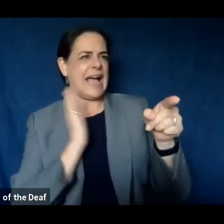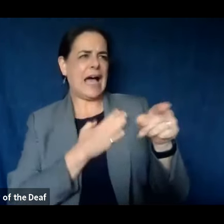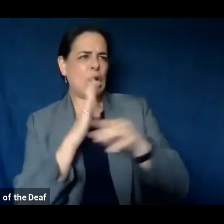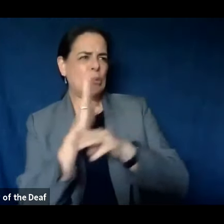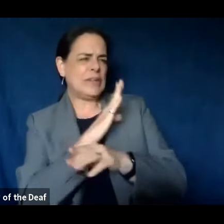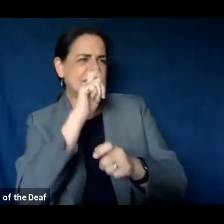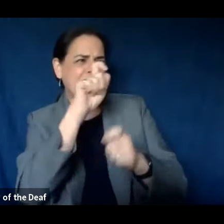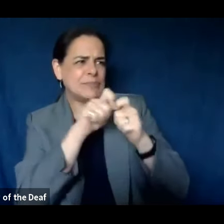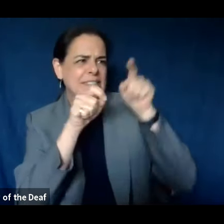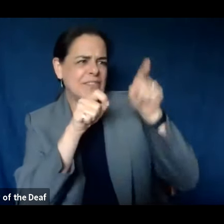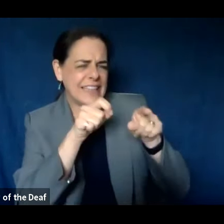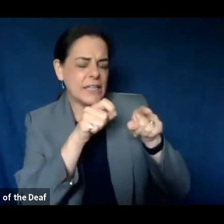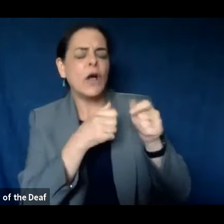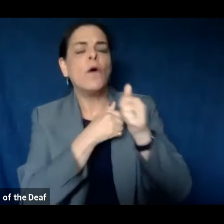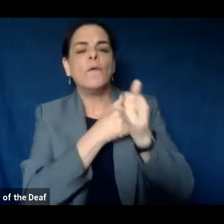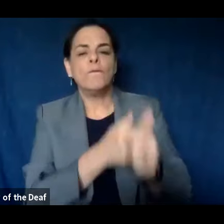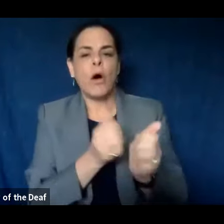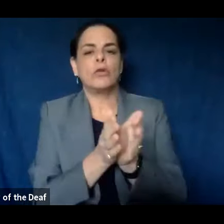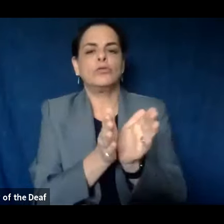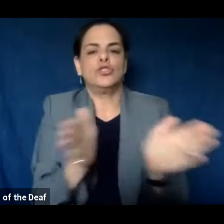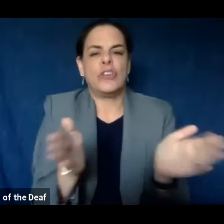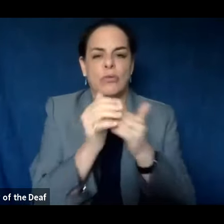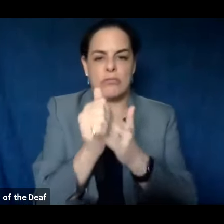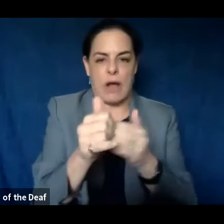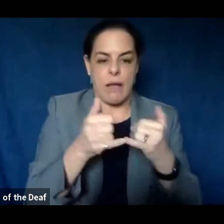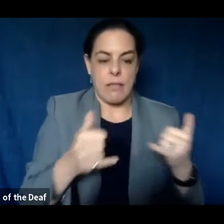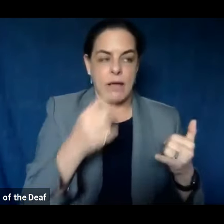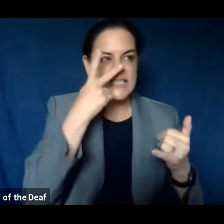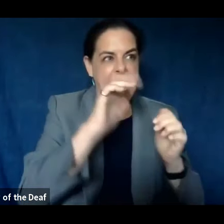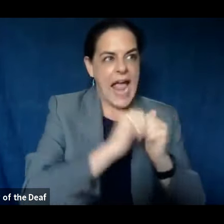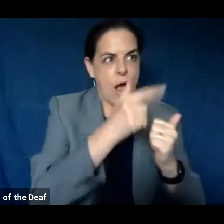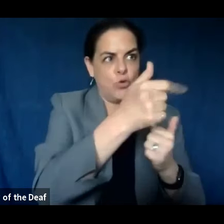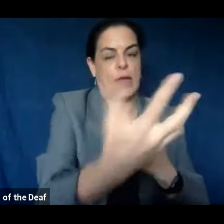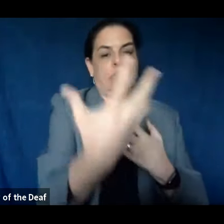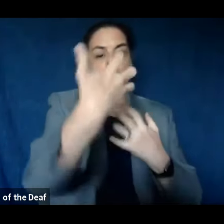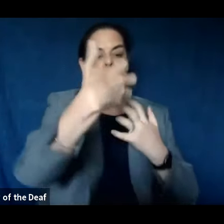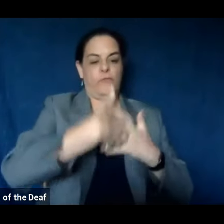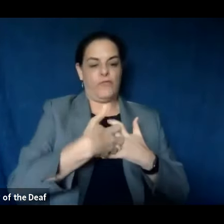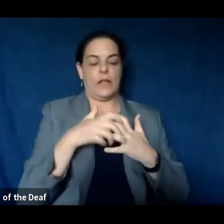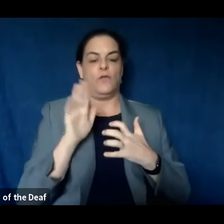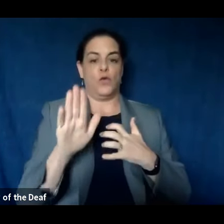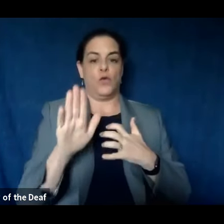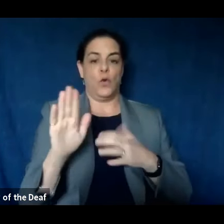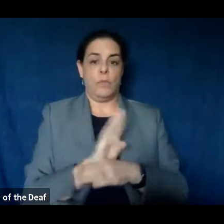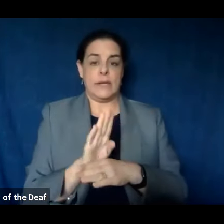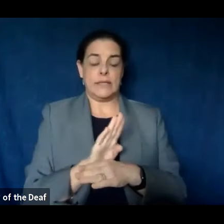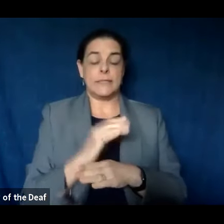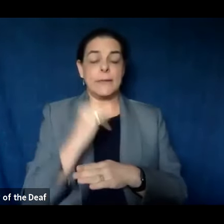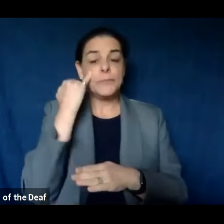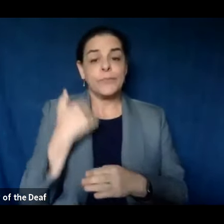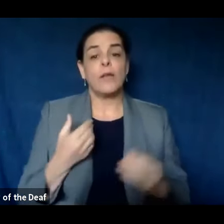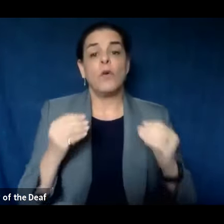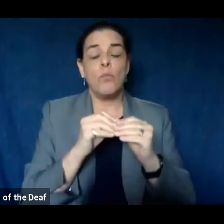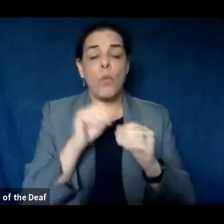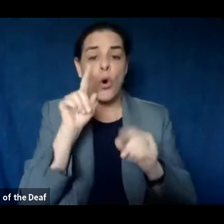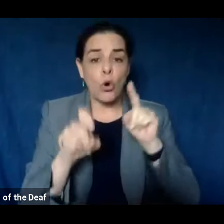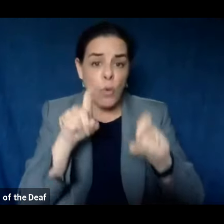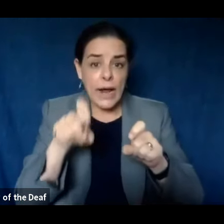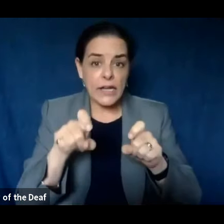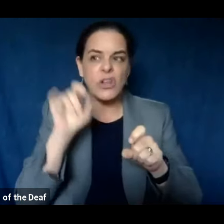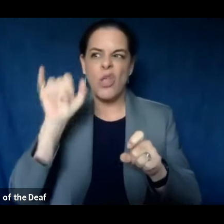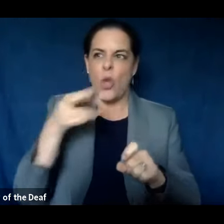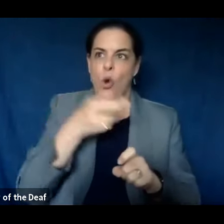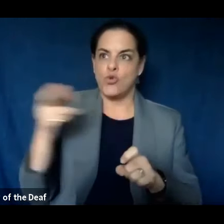in the plan and see how they could be implemented in your business. If you have additional questions, the resources we mentioned above will